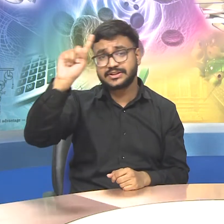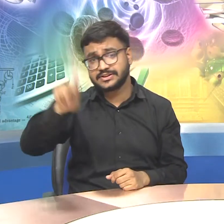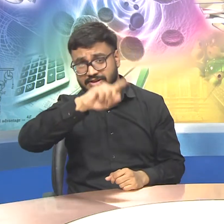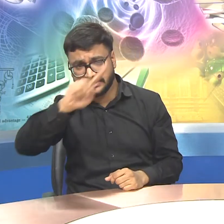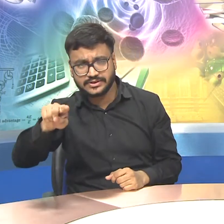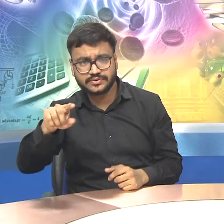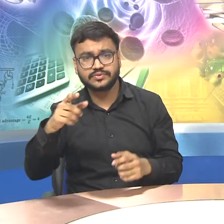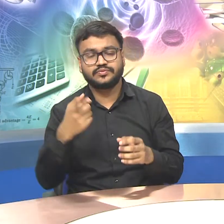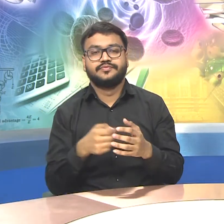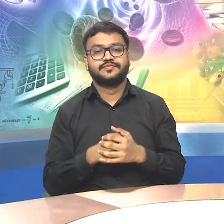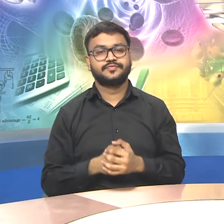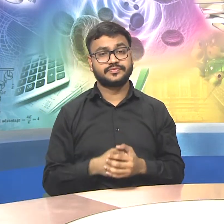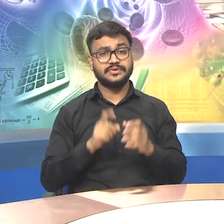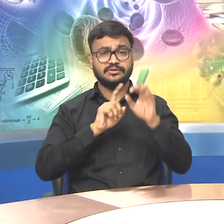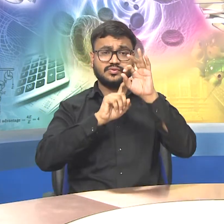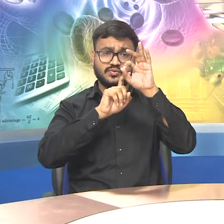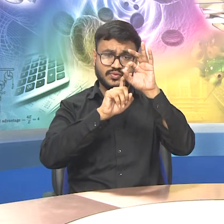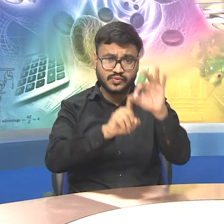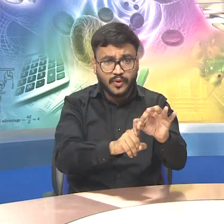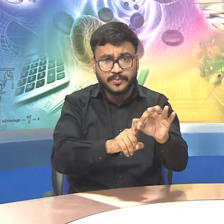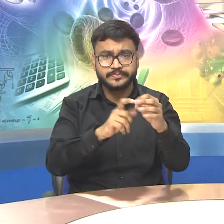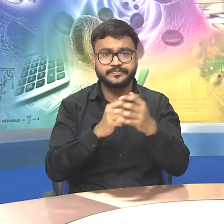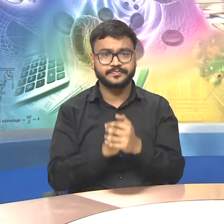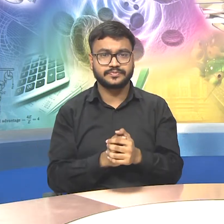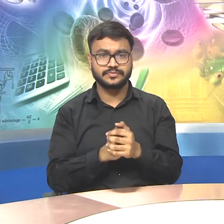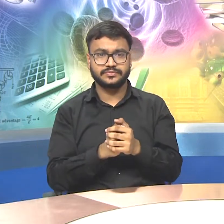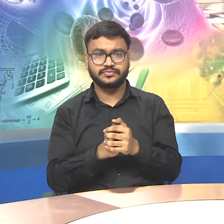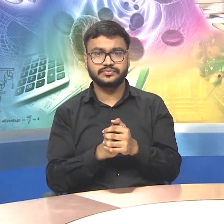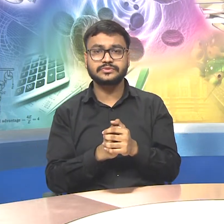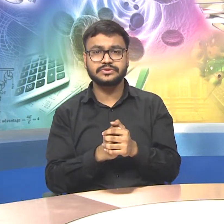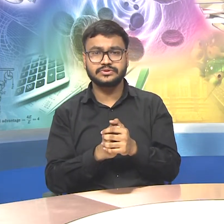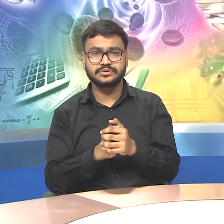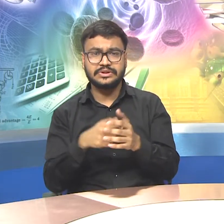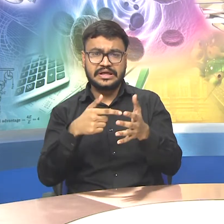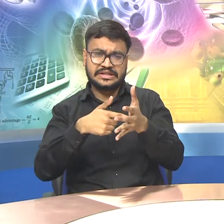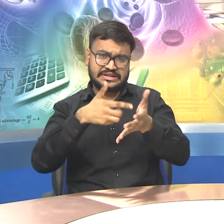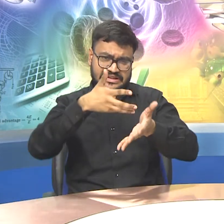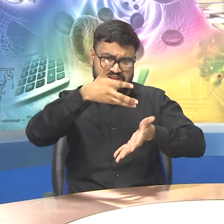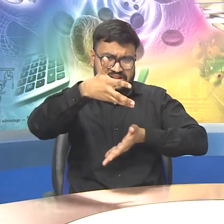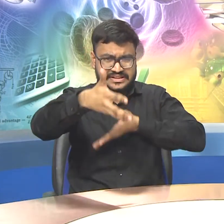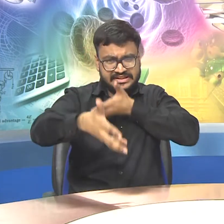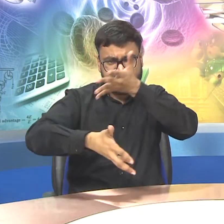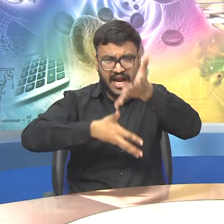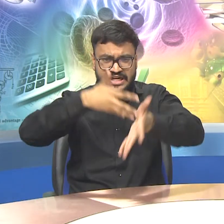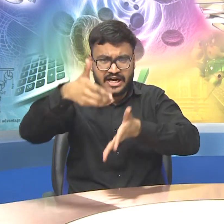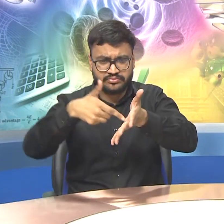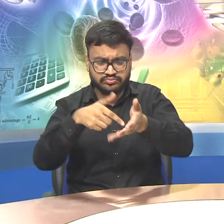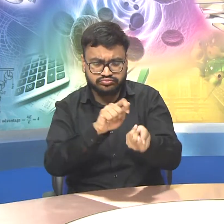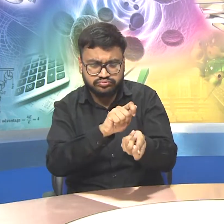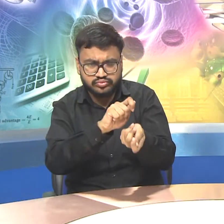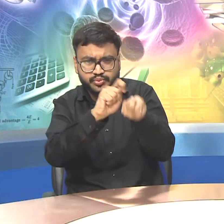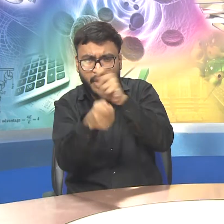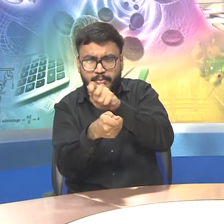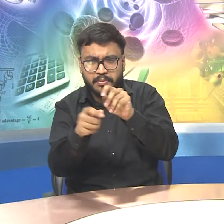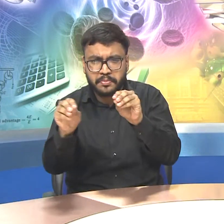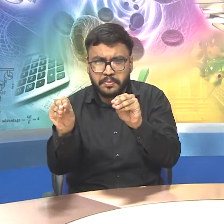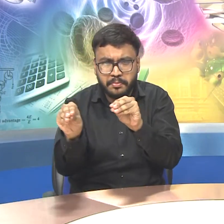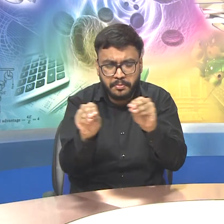True and false. It is possible to change meaning of the sign by changing movements.